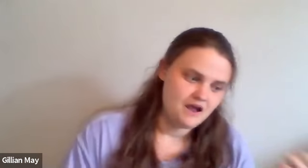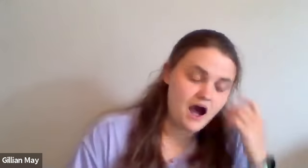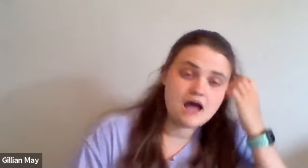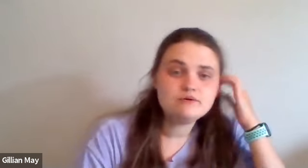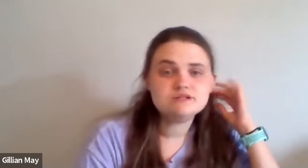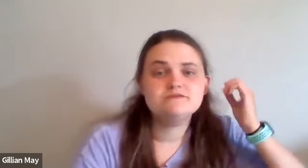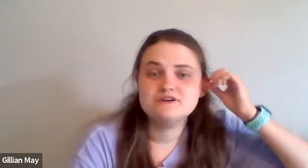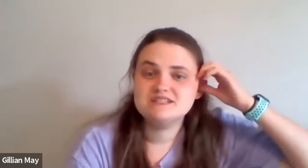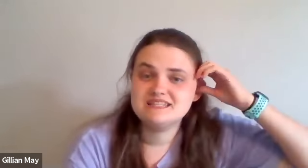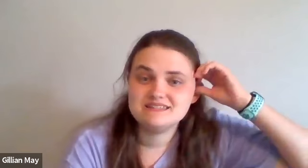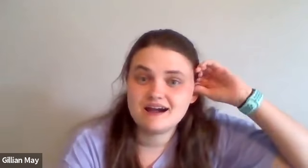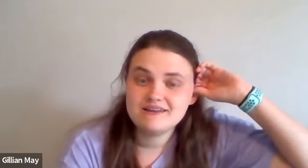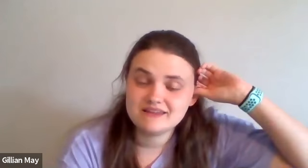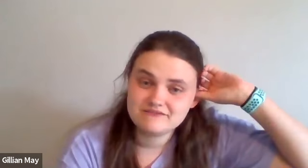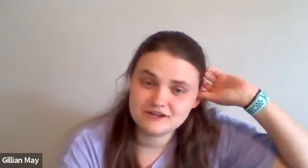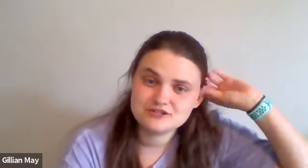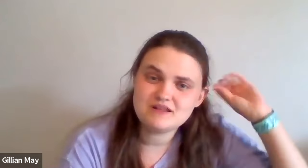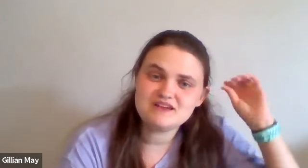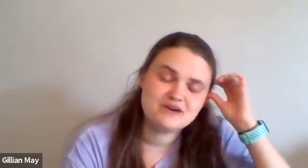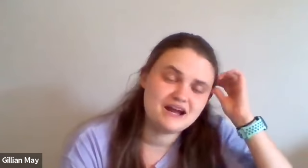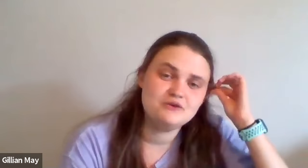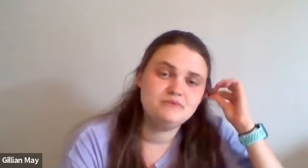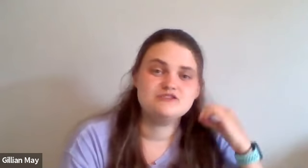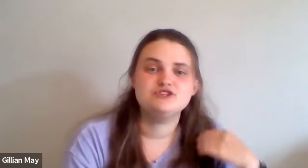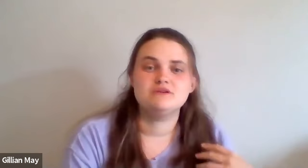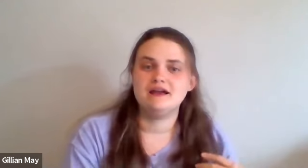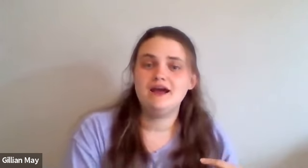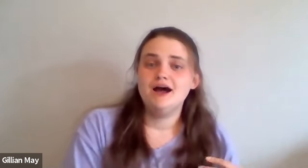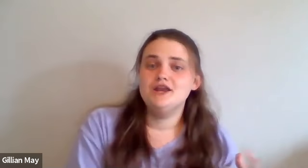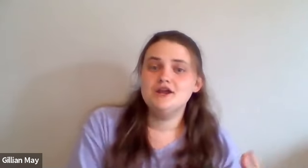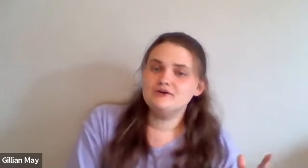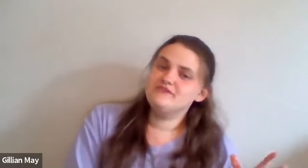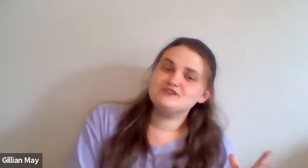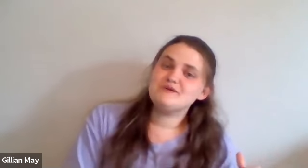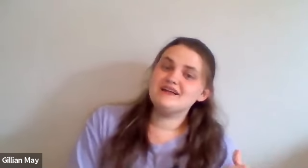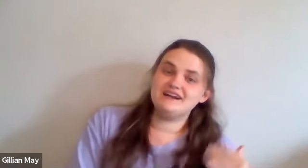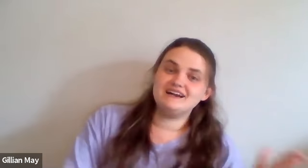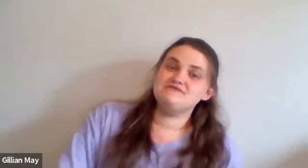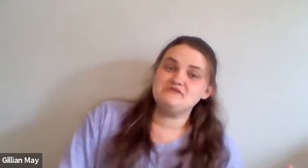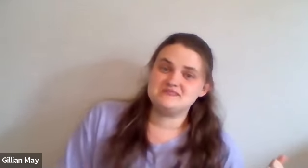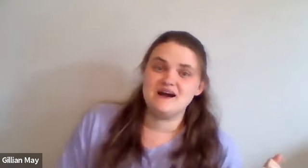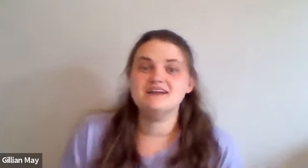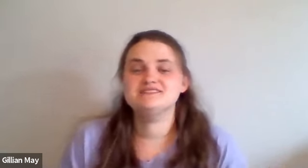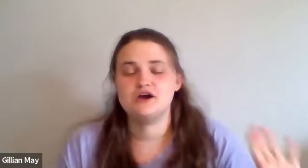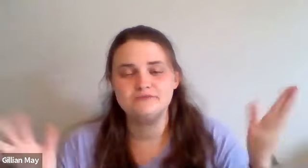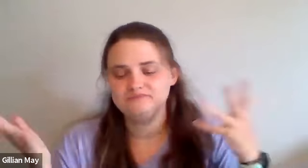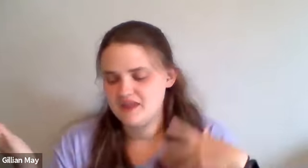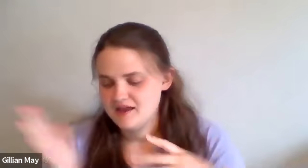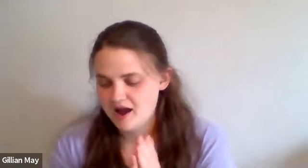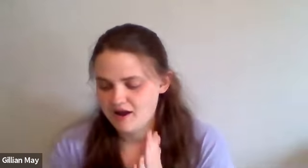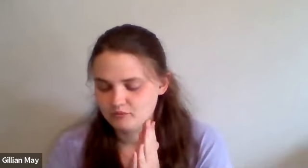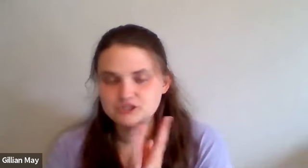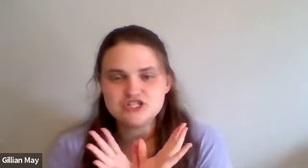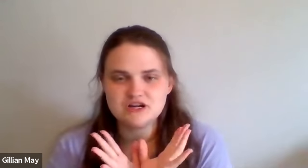I always prefer to see the sign and then I fingerspell it, but I know others who are like, no, fingerspell it and I can give you the sign. So, all right, we'll just start